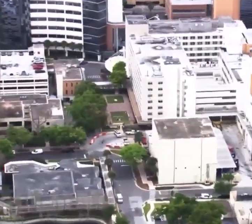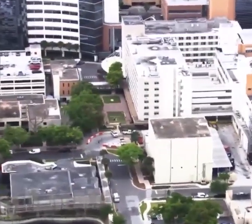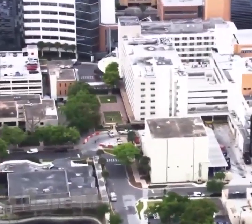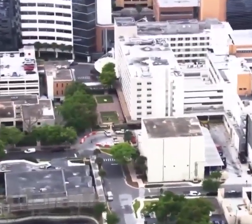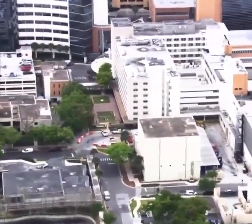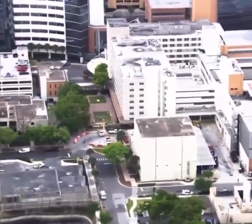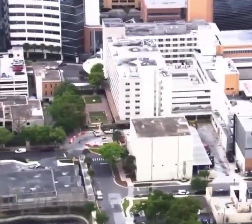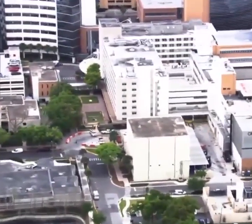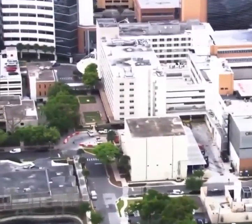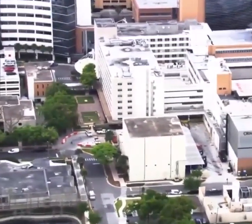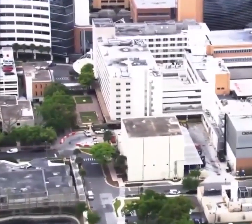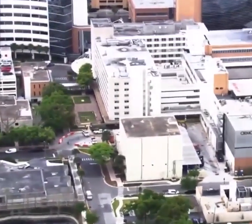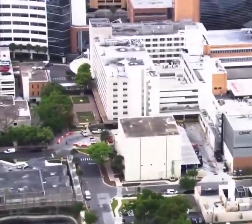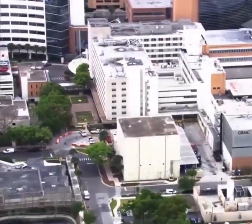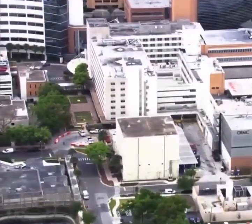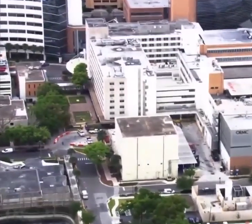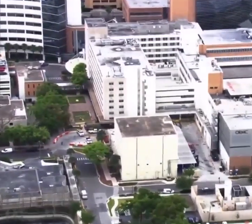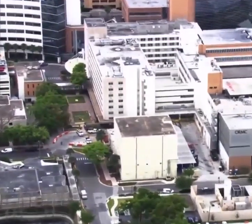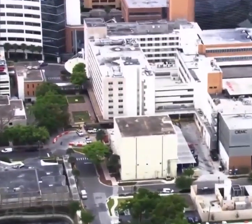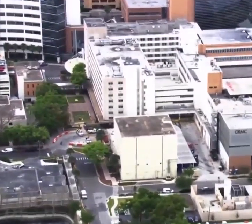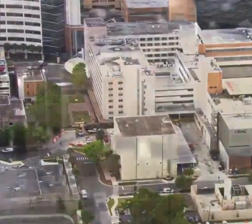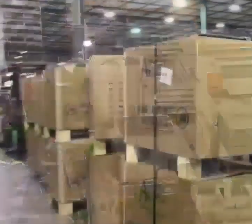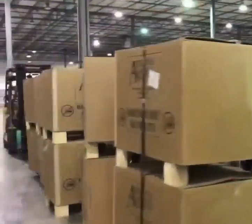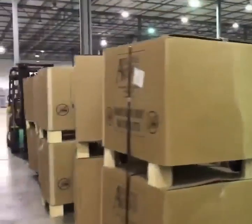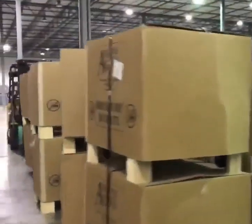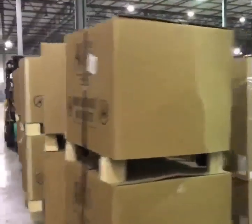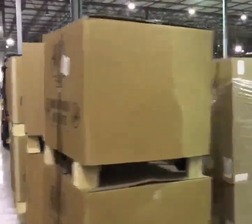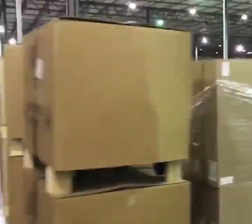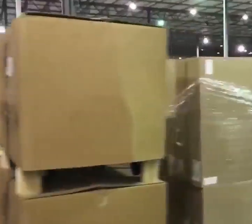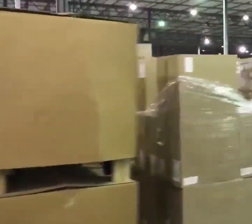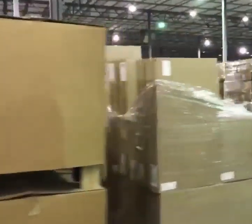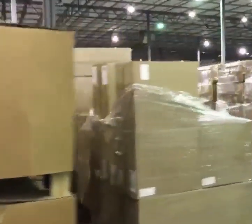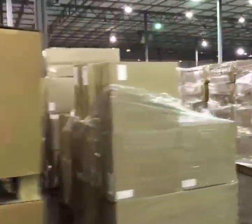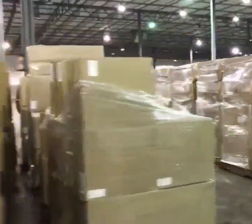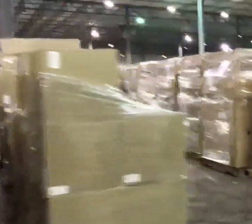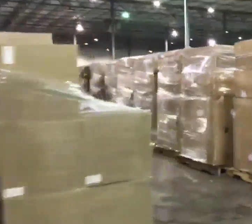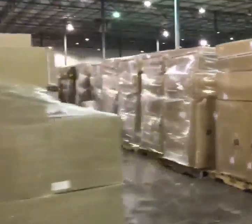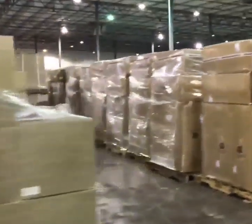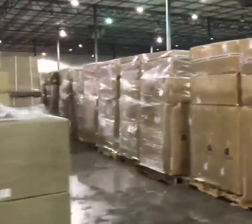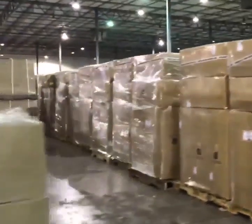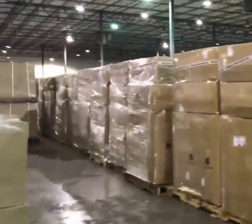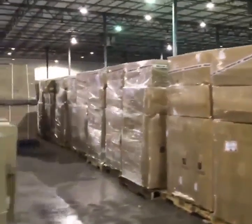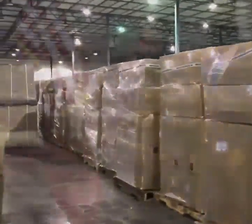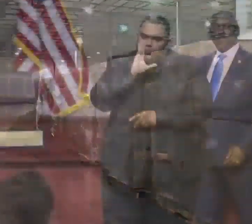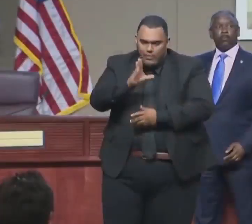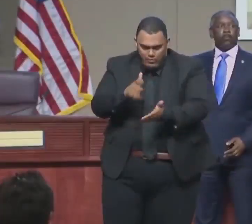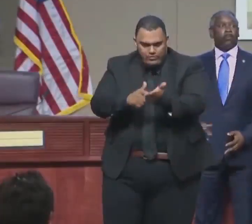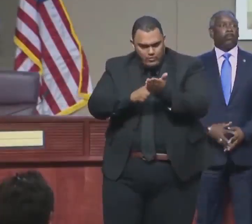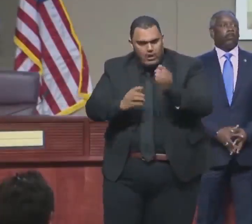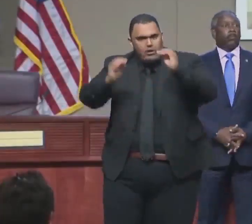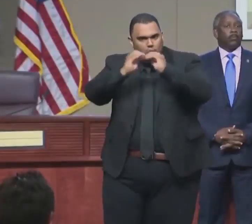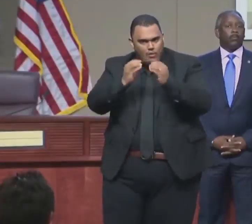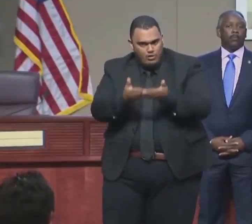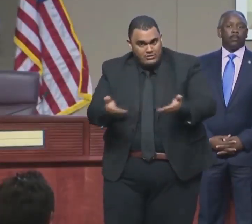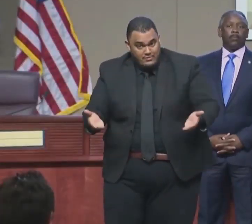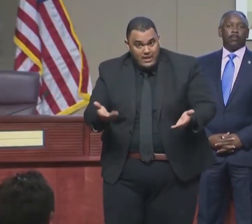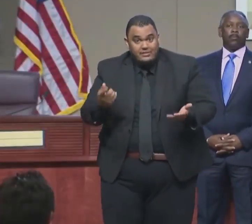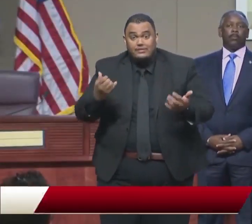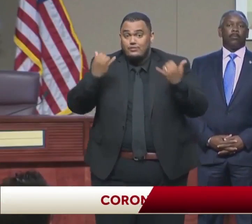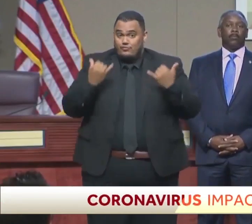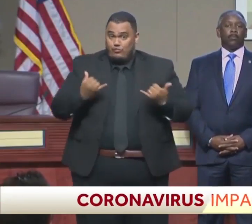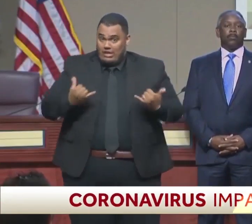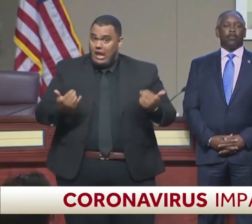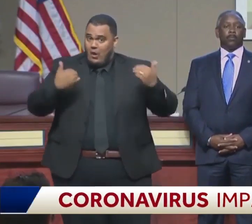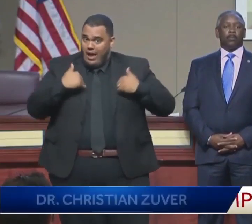Right now in Orange County, health officials say they have just enough medical supplies to get by. We have supplies right now.